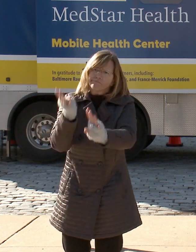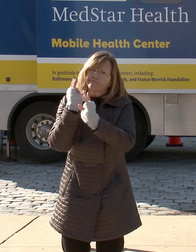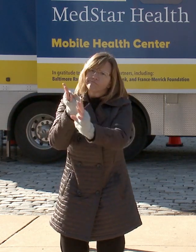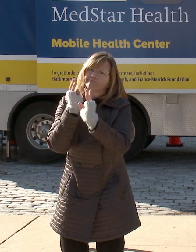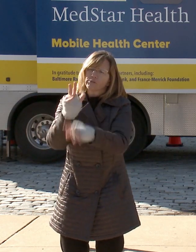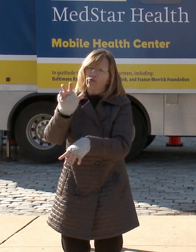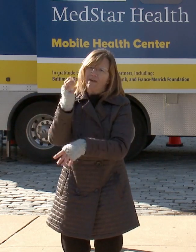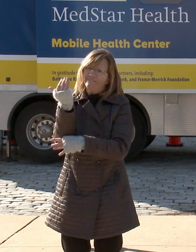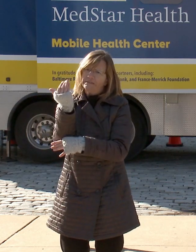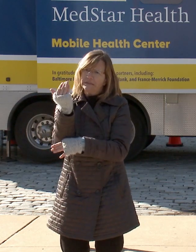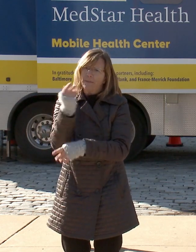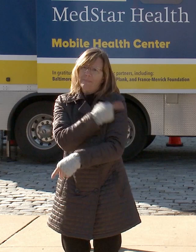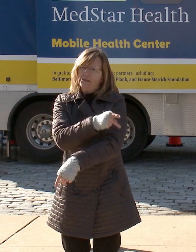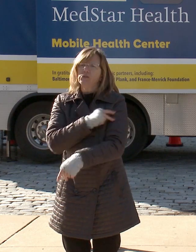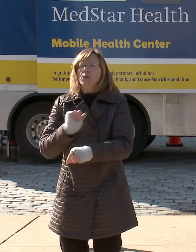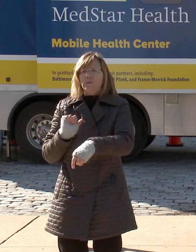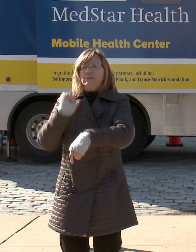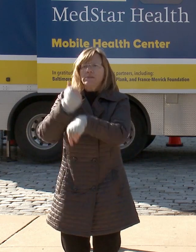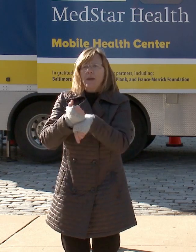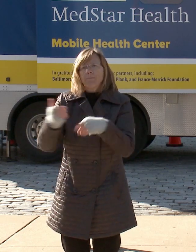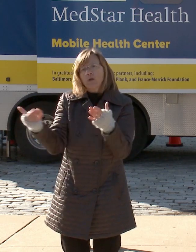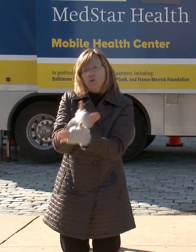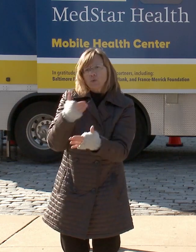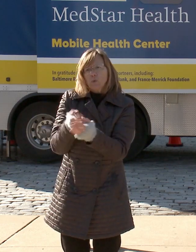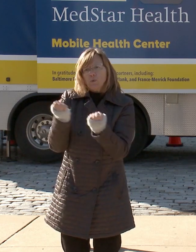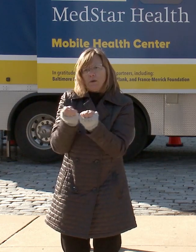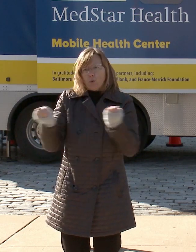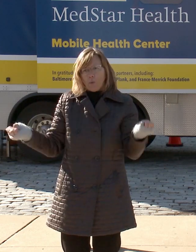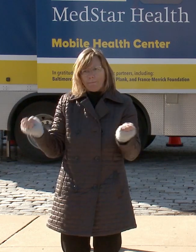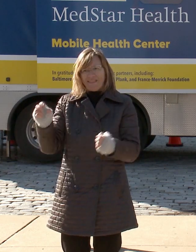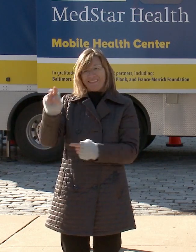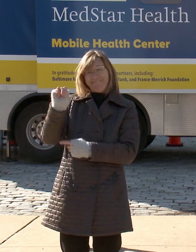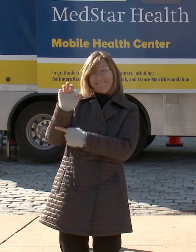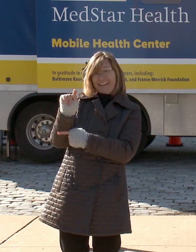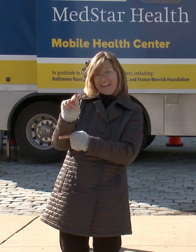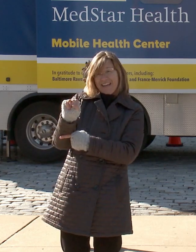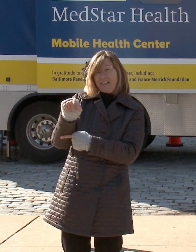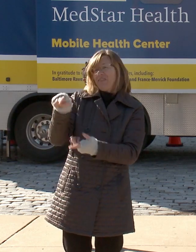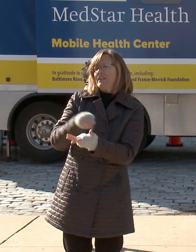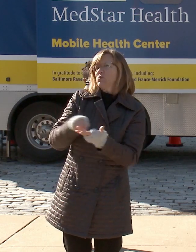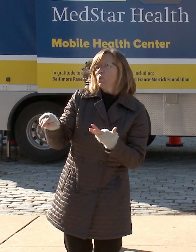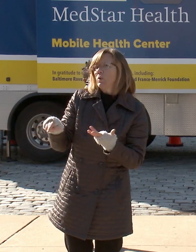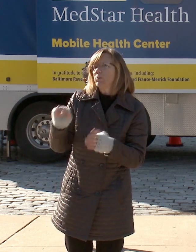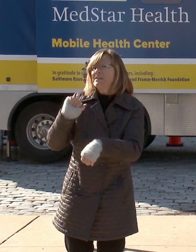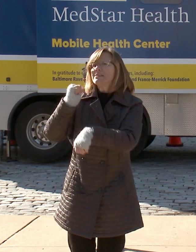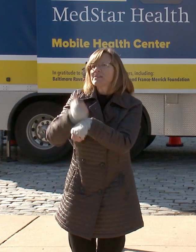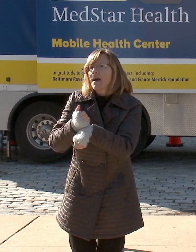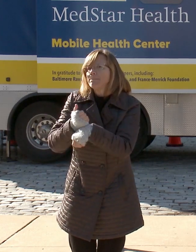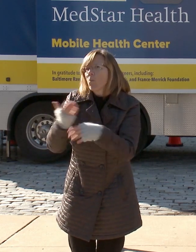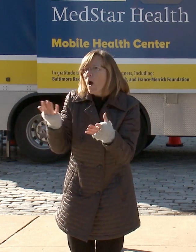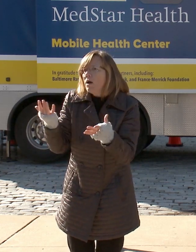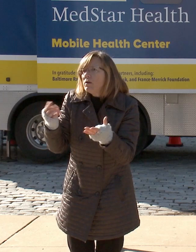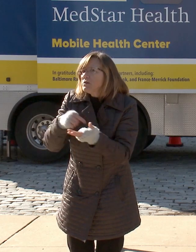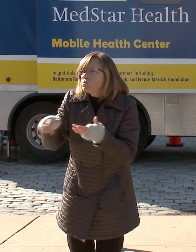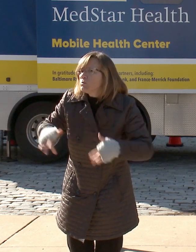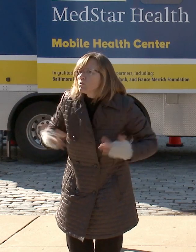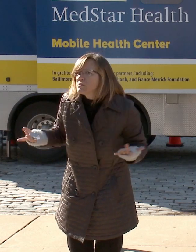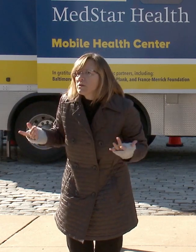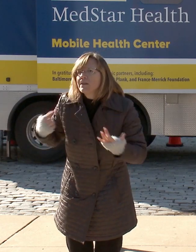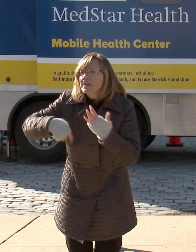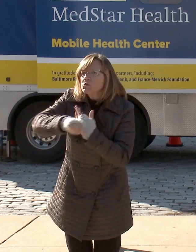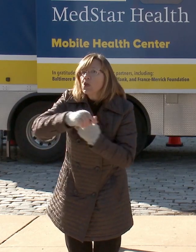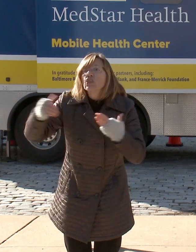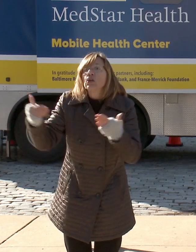final installation of the new equipment in the van this week, and early next week, the new LifeBridge Health